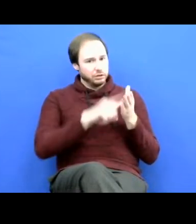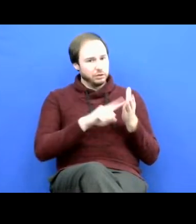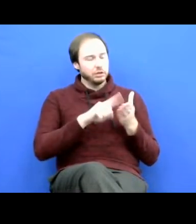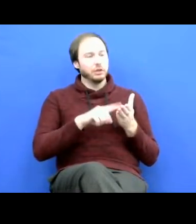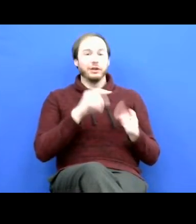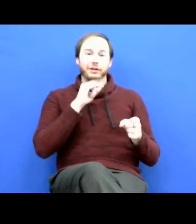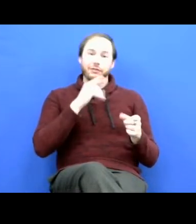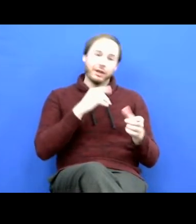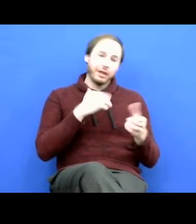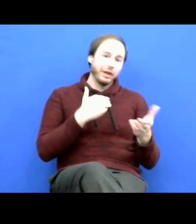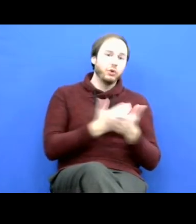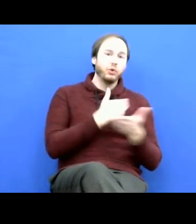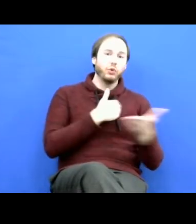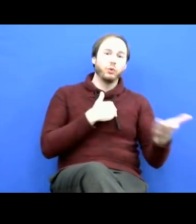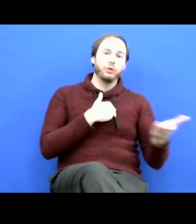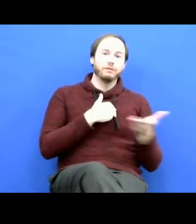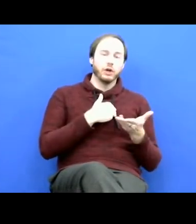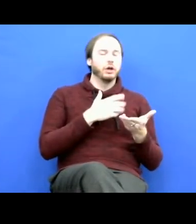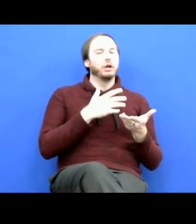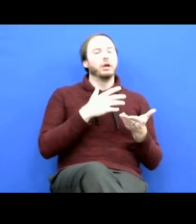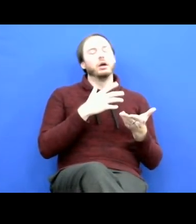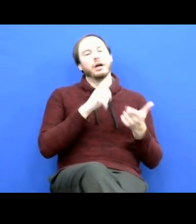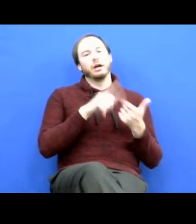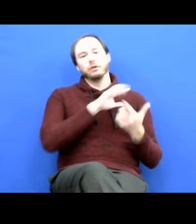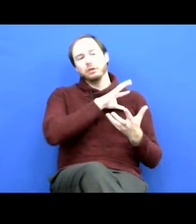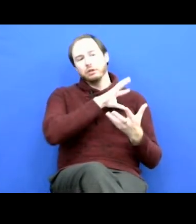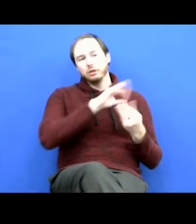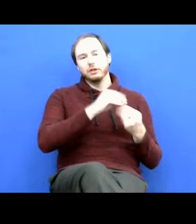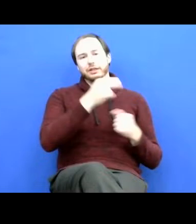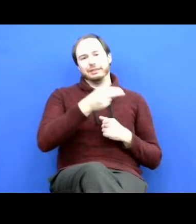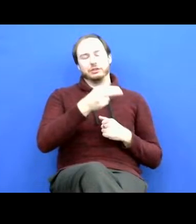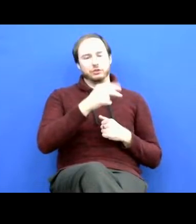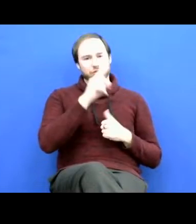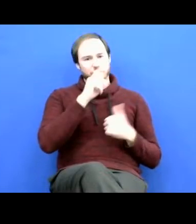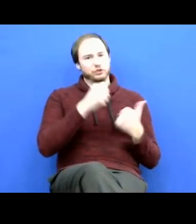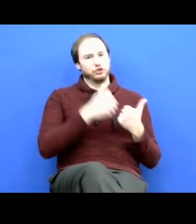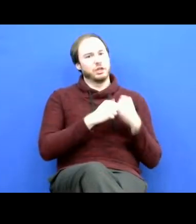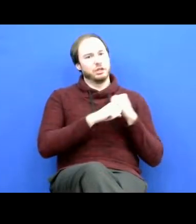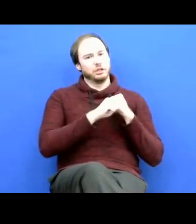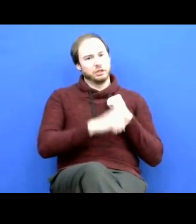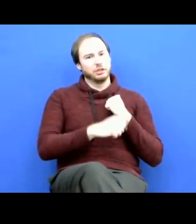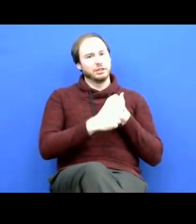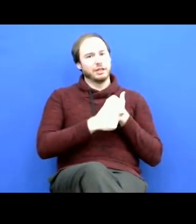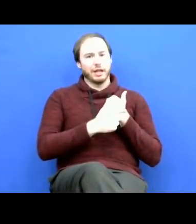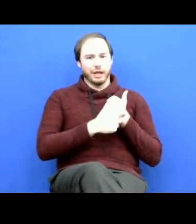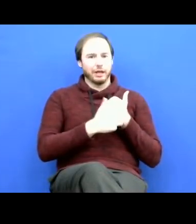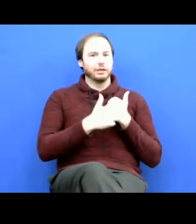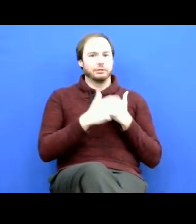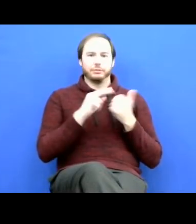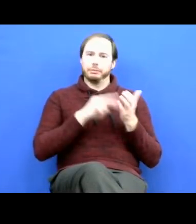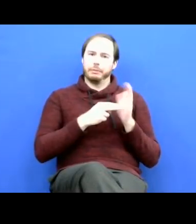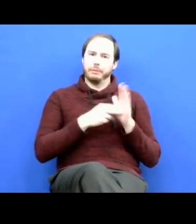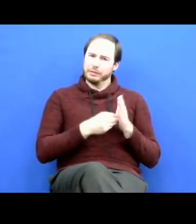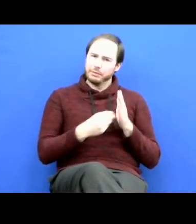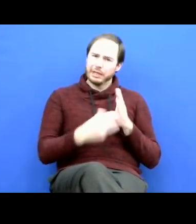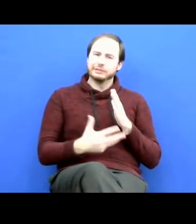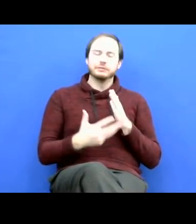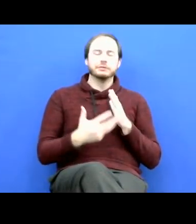to speed on all of that institutional history, that's a challenge. But I also understand,